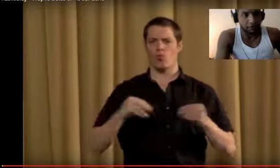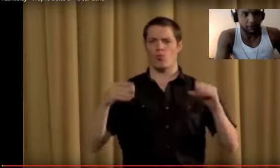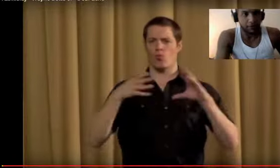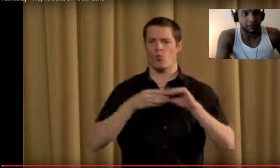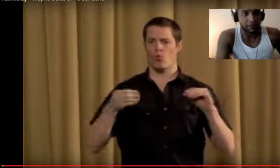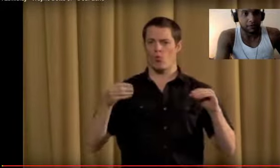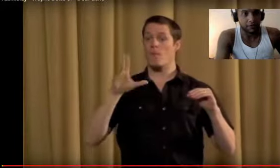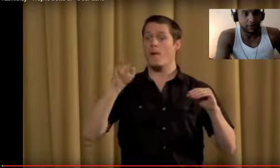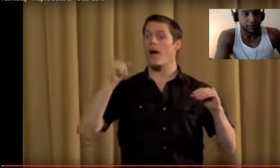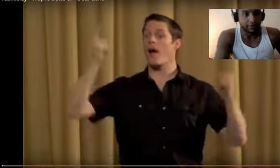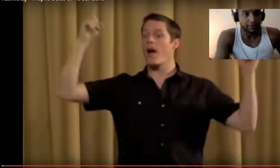voiceover visually.